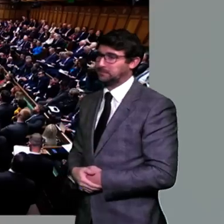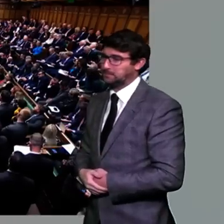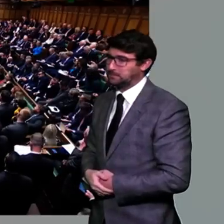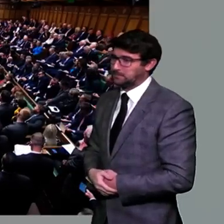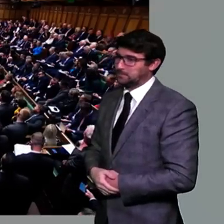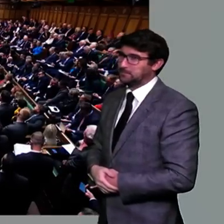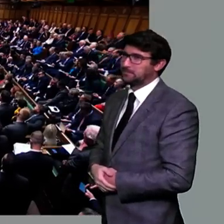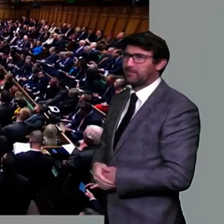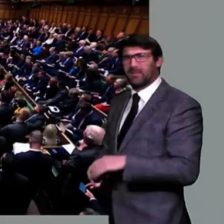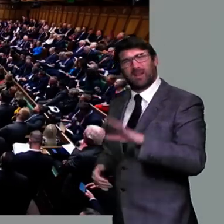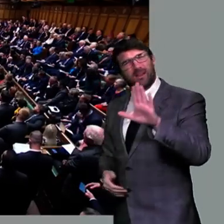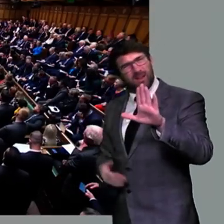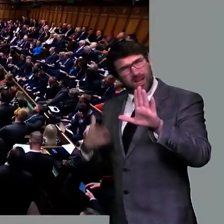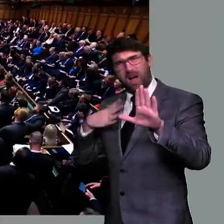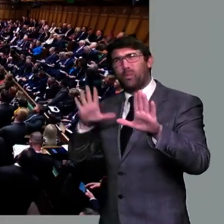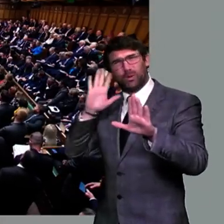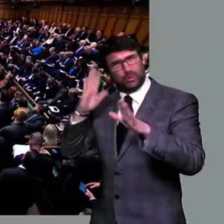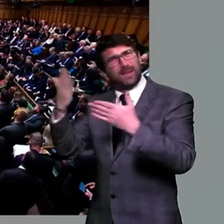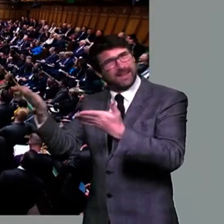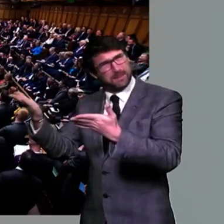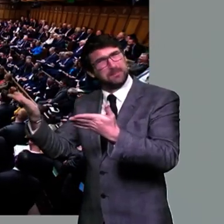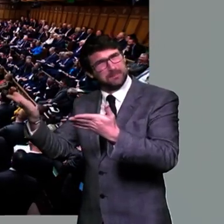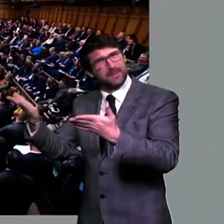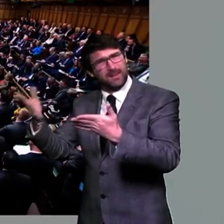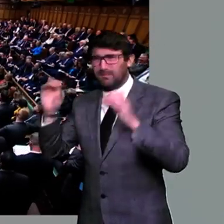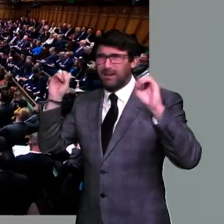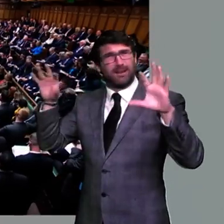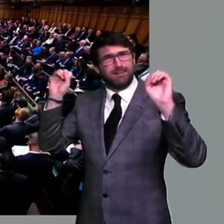I also want to hear Mr. Blackford.